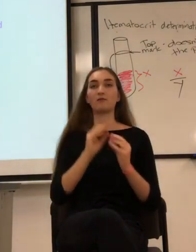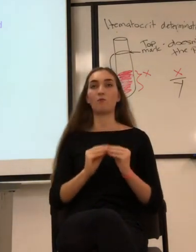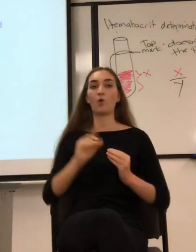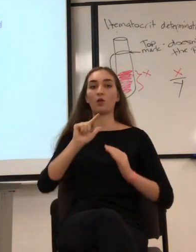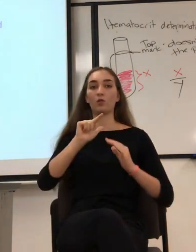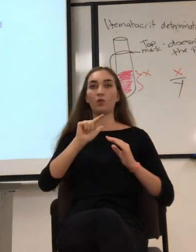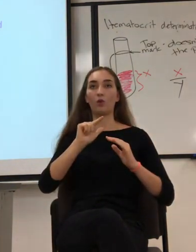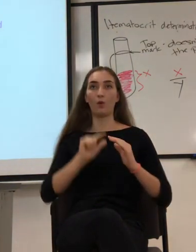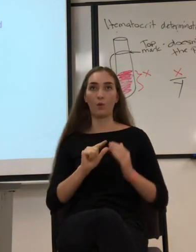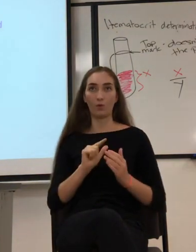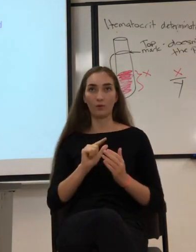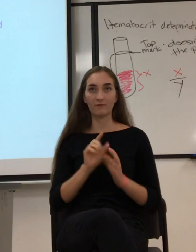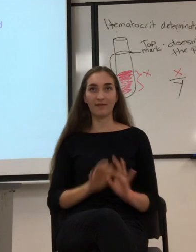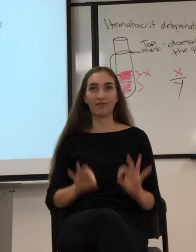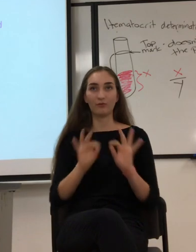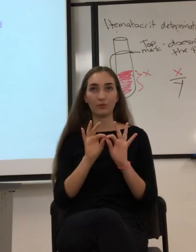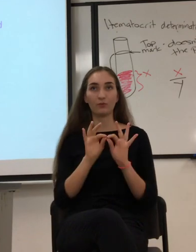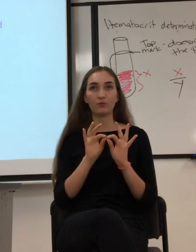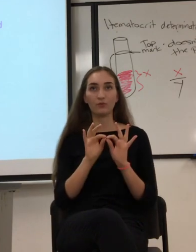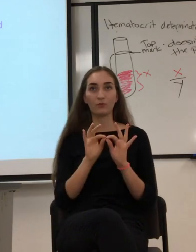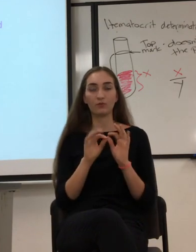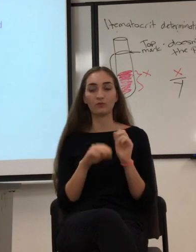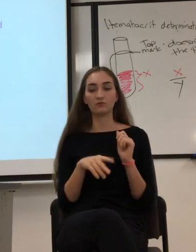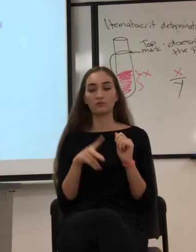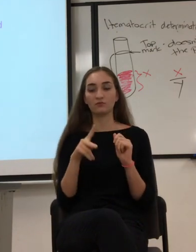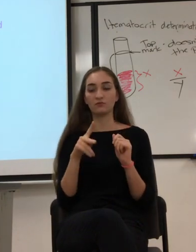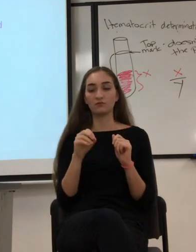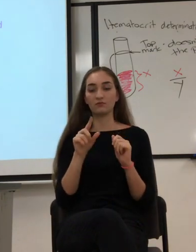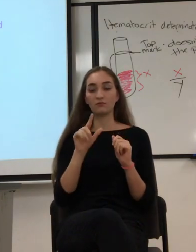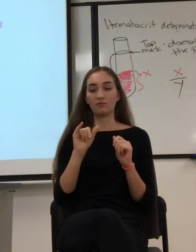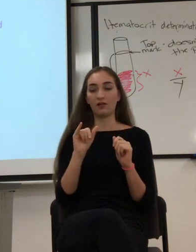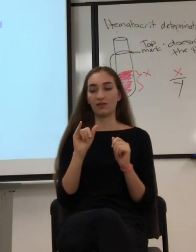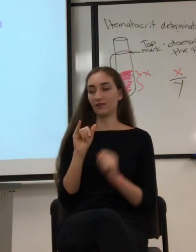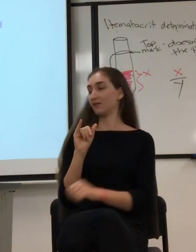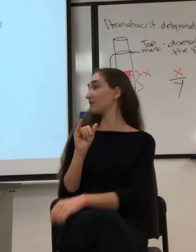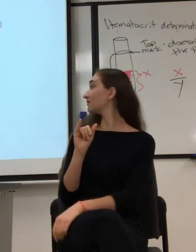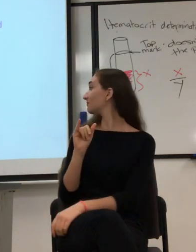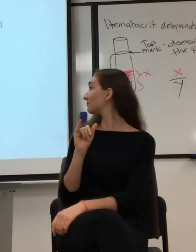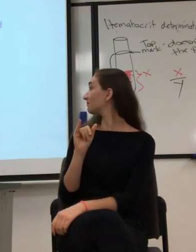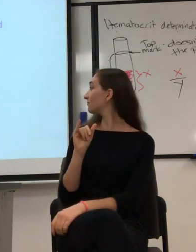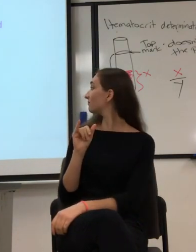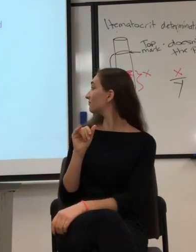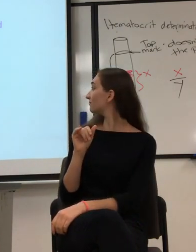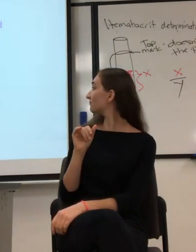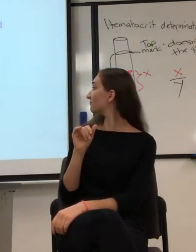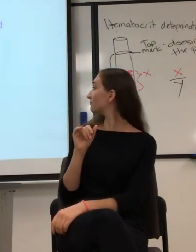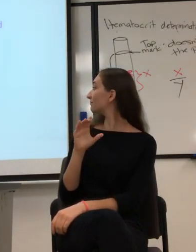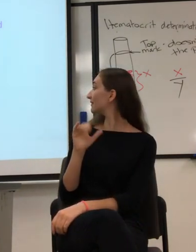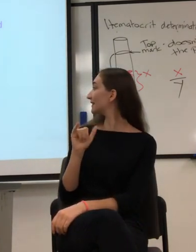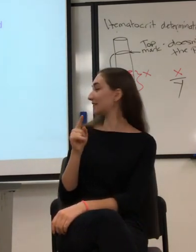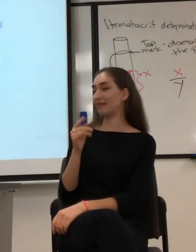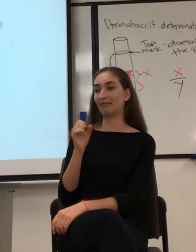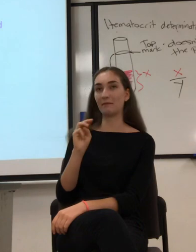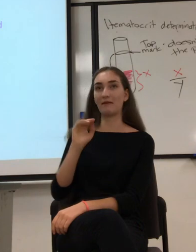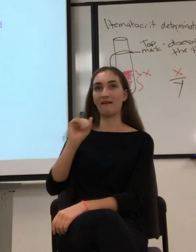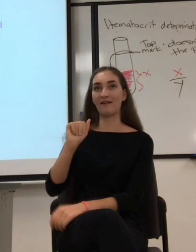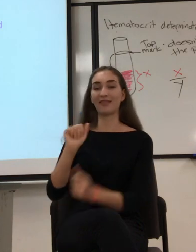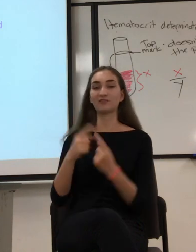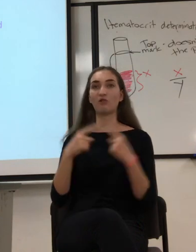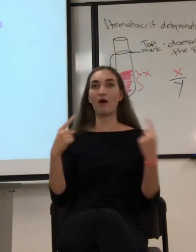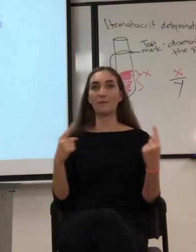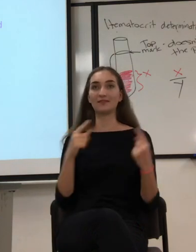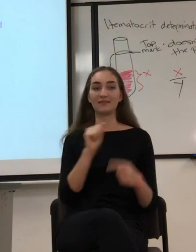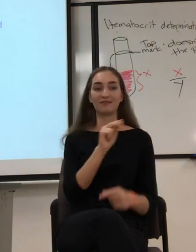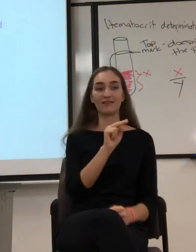Okay. Polycythemia is the opposite of anemia. So you might expect a